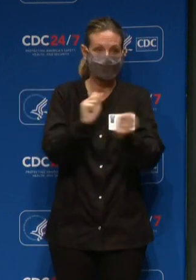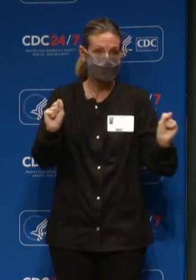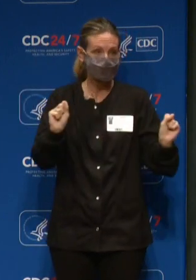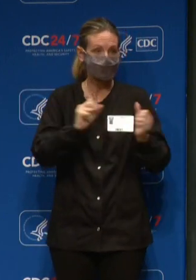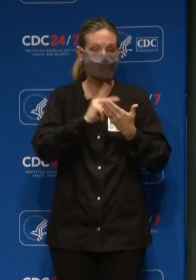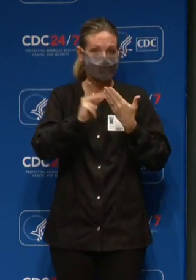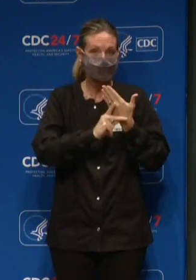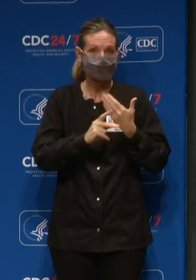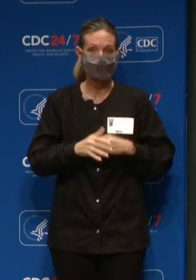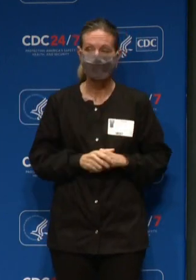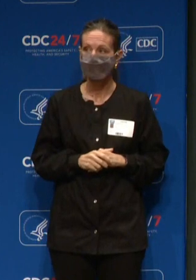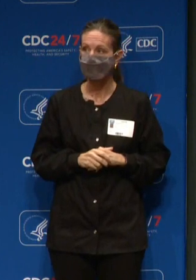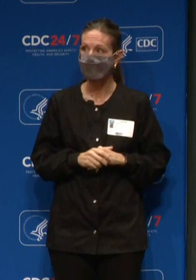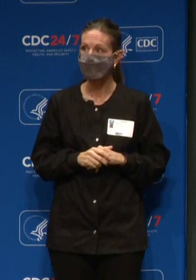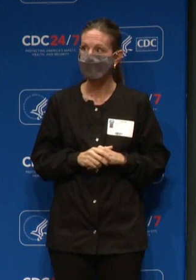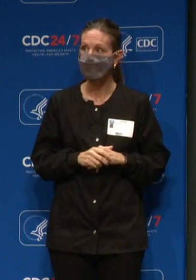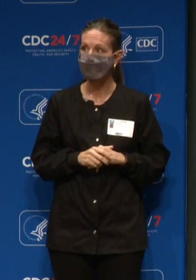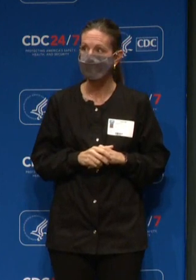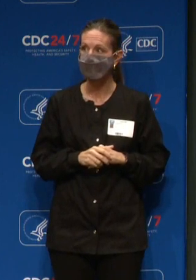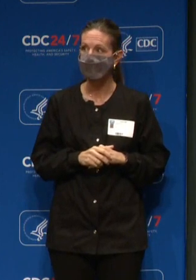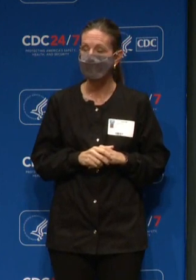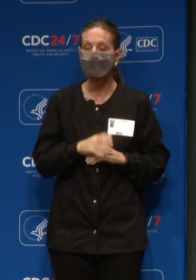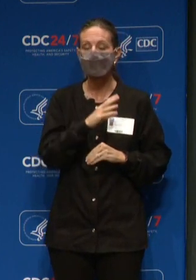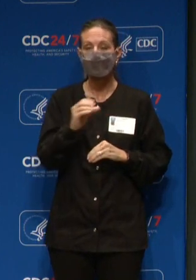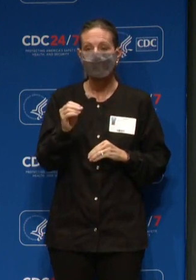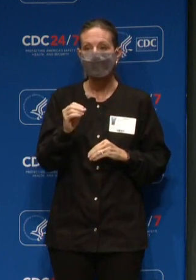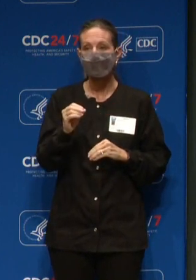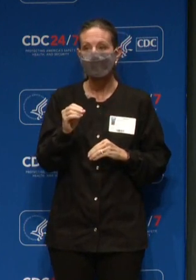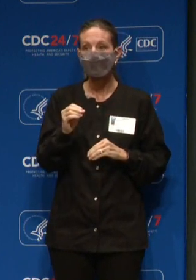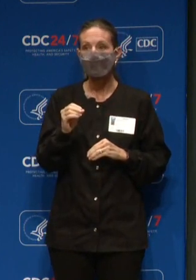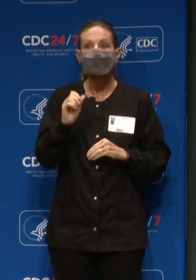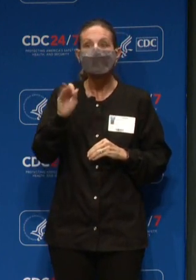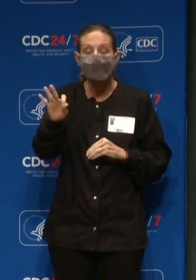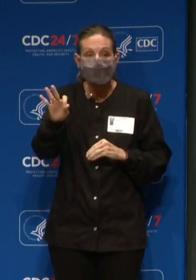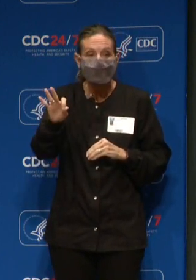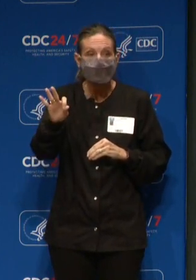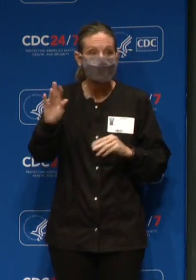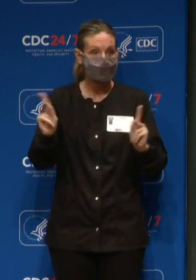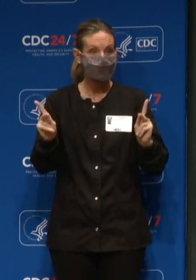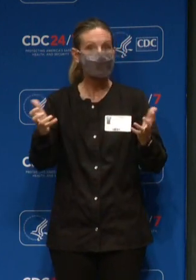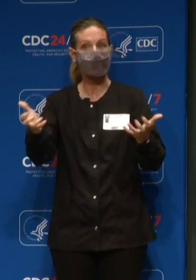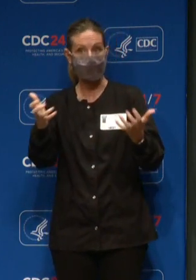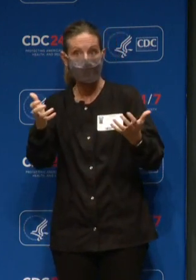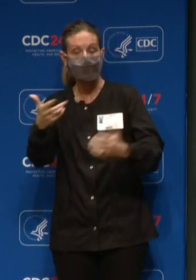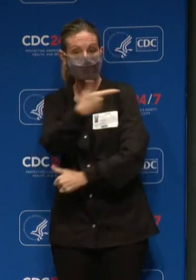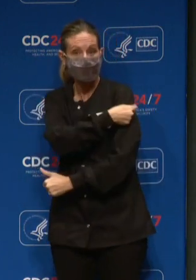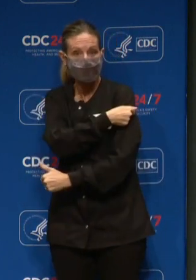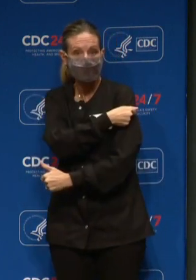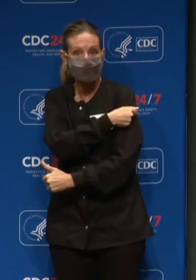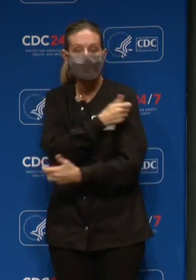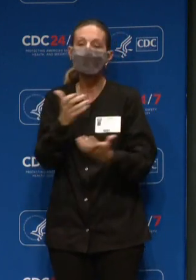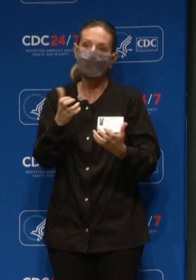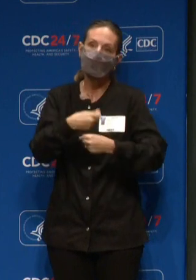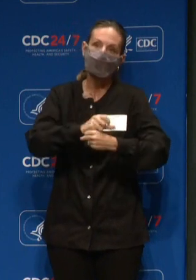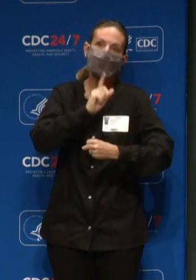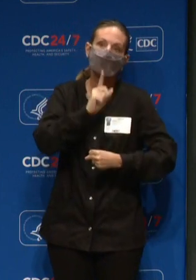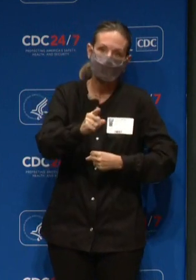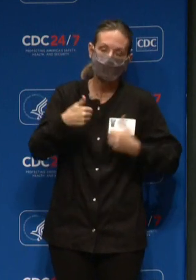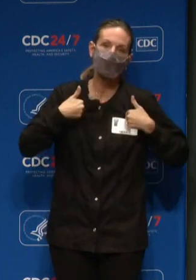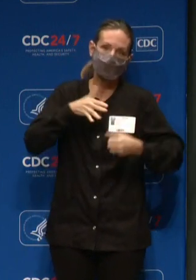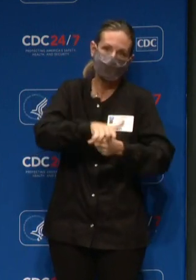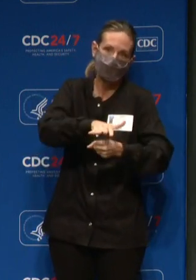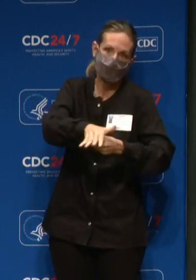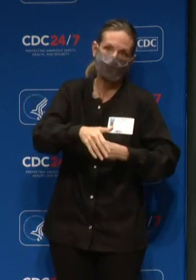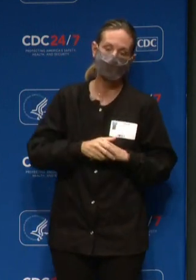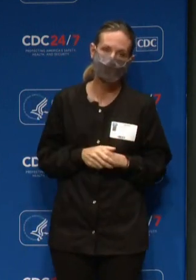COVID-19 vaccines to the ultimate goal that everyone who wants to be immunized can be. Over the past month, CDC